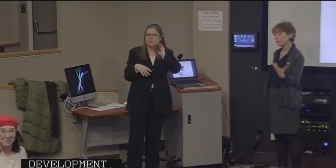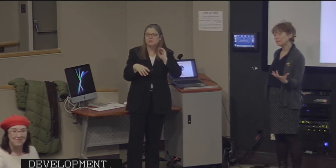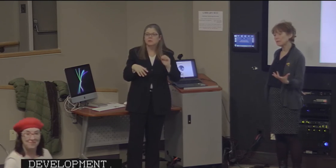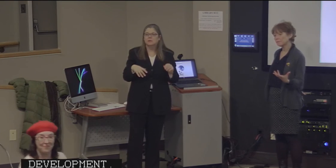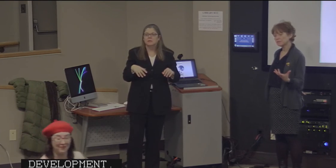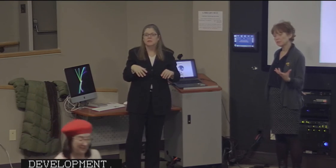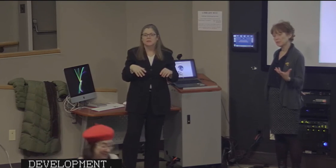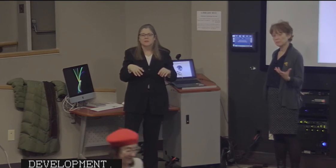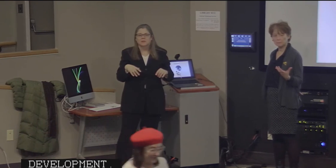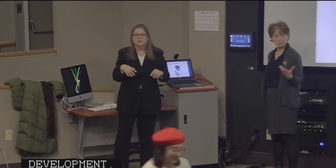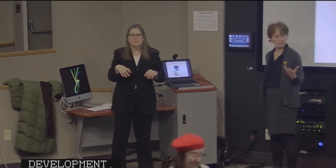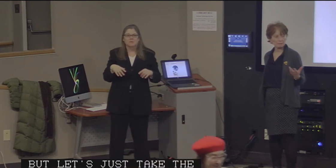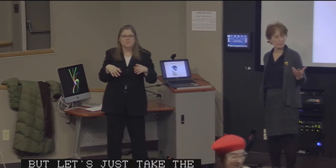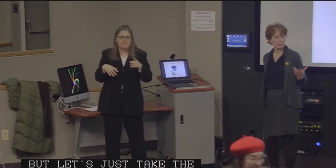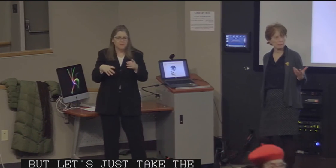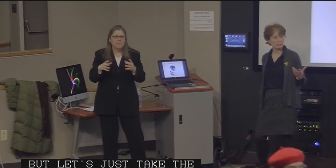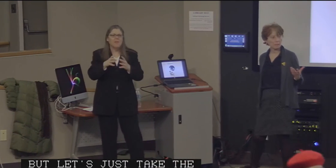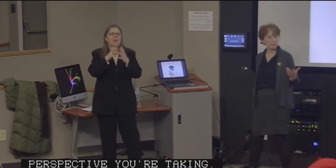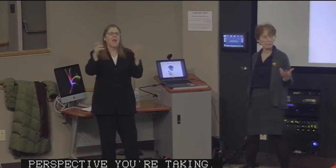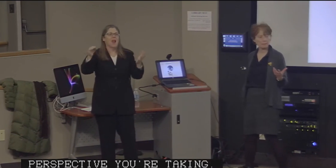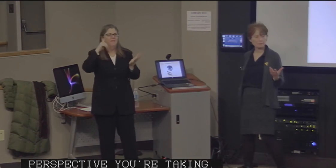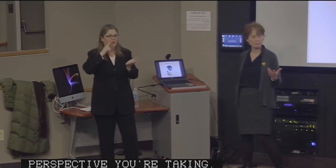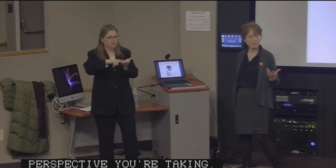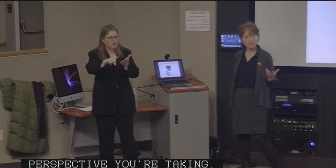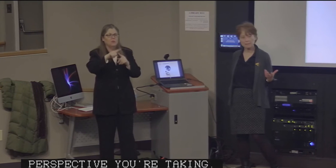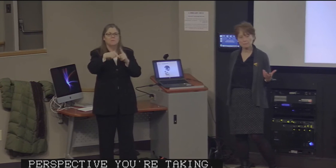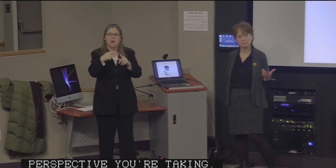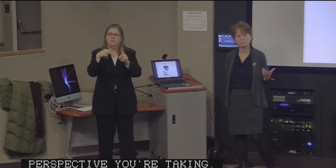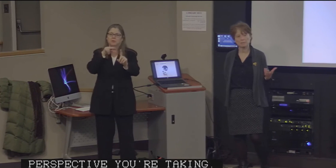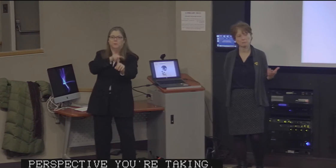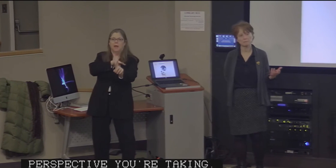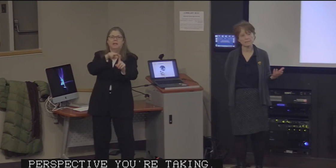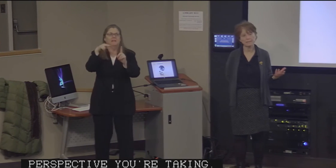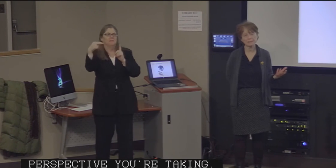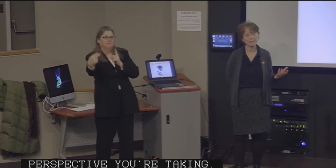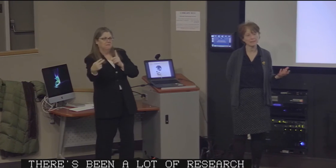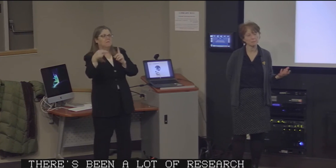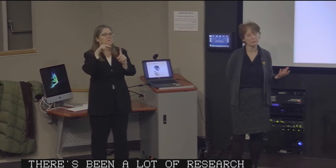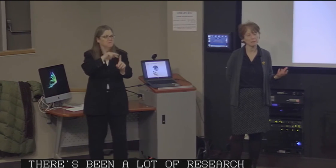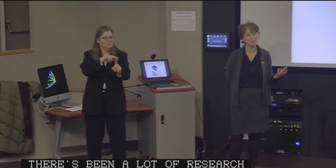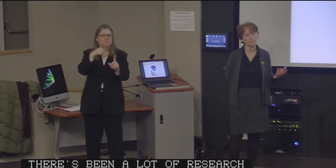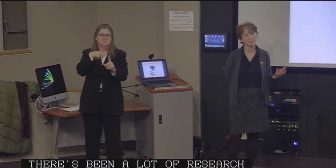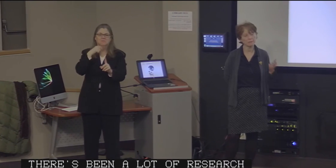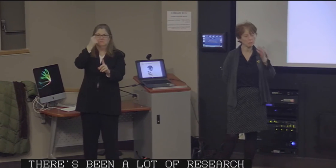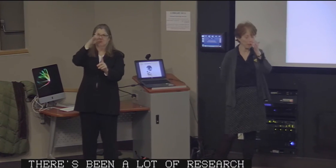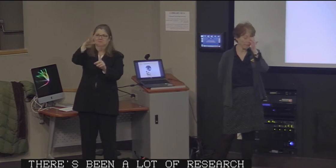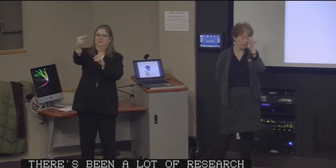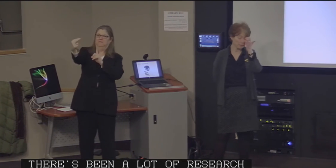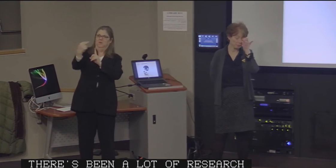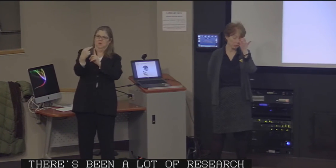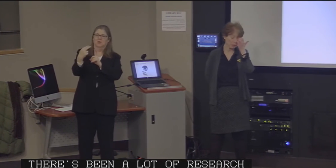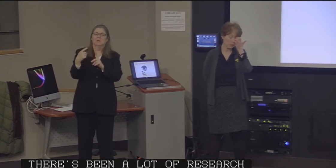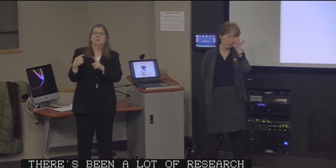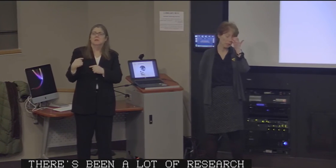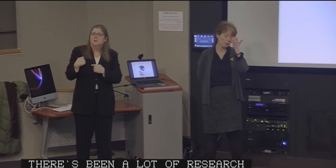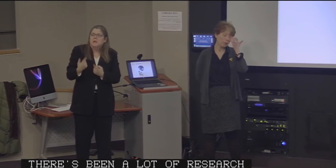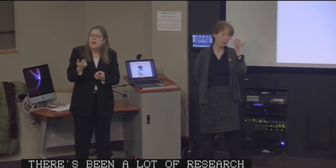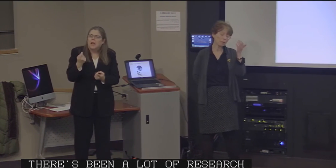There's been a lot of research on perspective taking. There hasn't been too much recently. It's been a little bit of a quiet